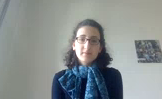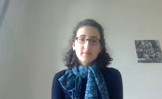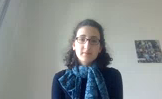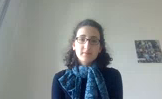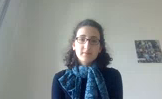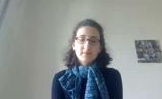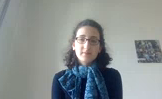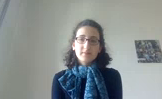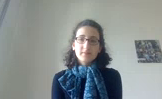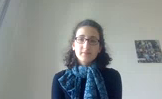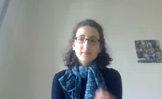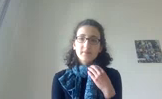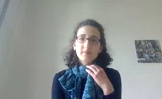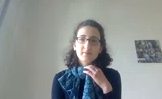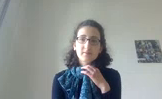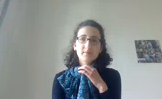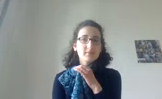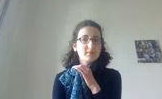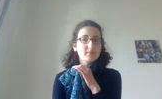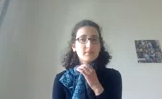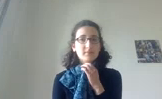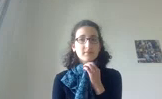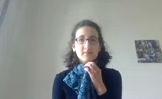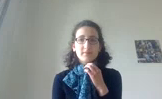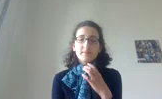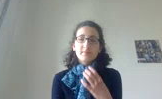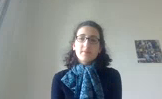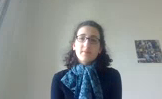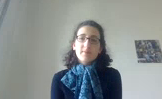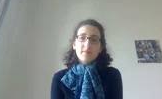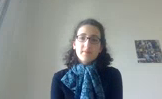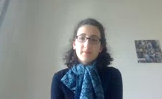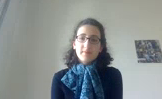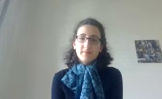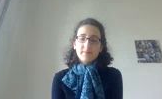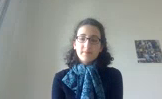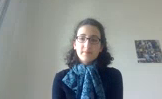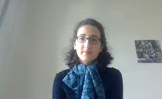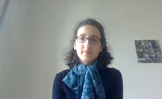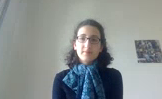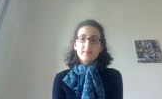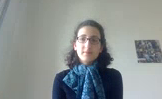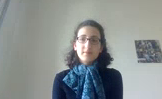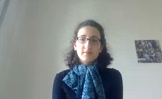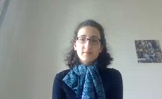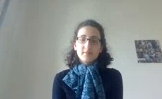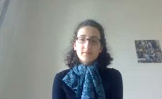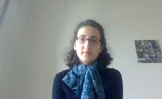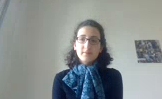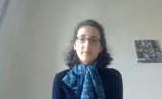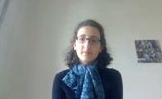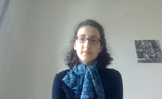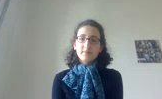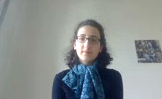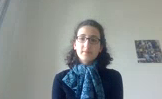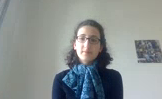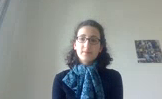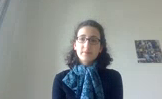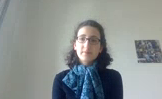English at all. They're completely different. But a lot of people, there's this misunderstanding that you just simply copy the spoken